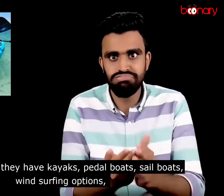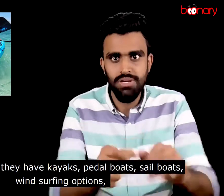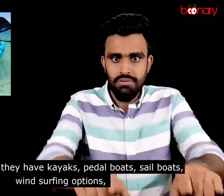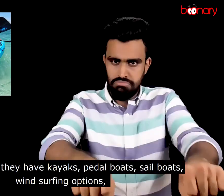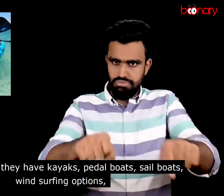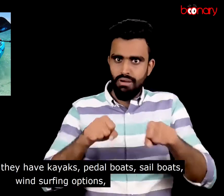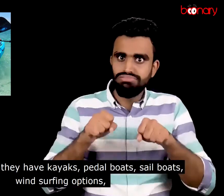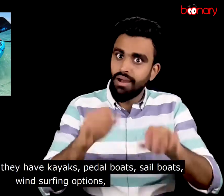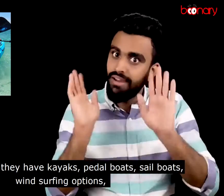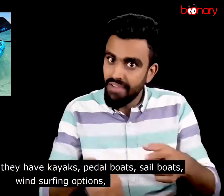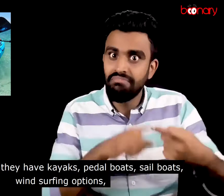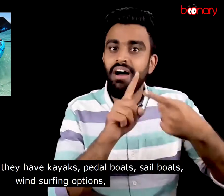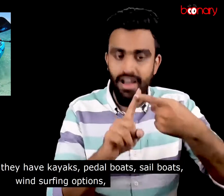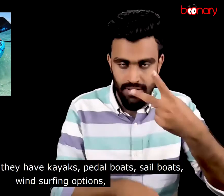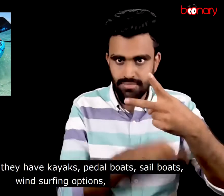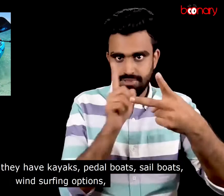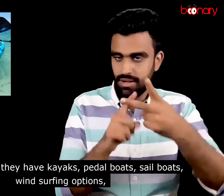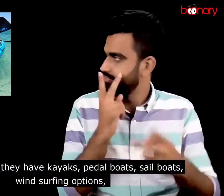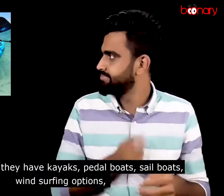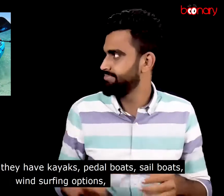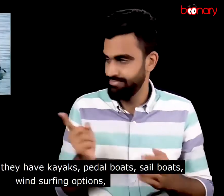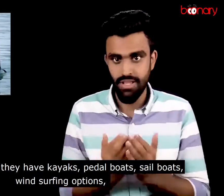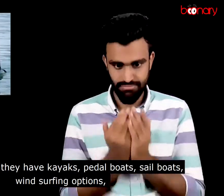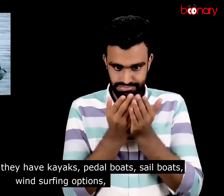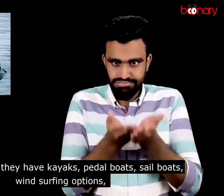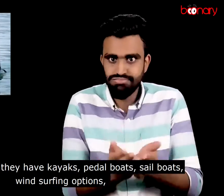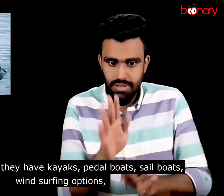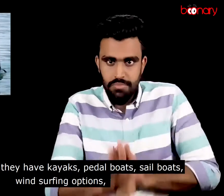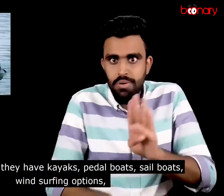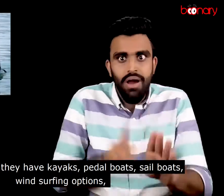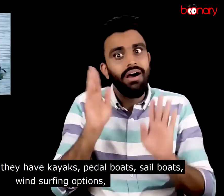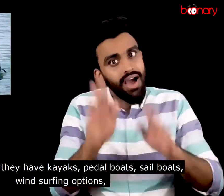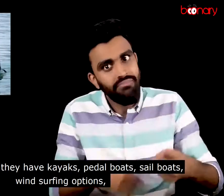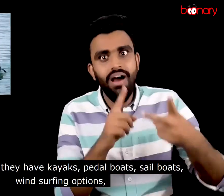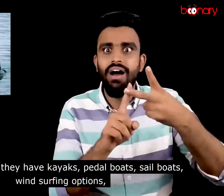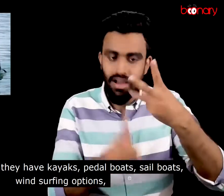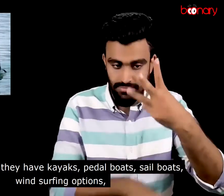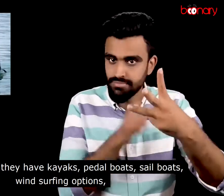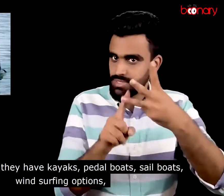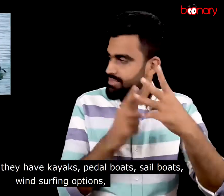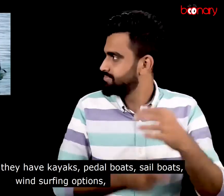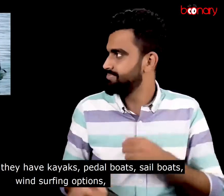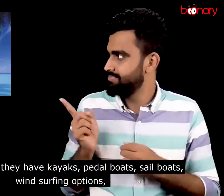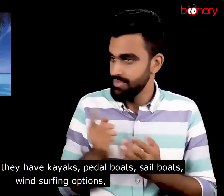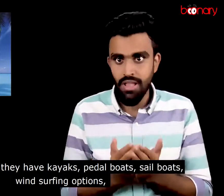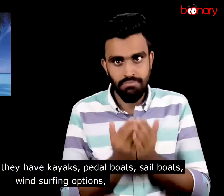kayaks, pedal boats, sail boats,